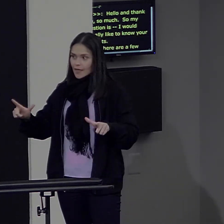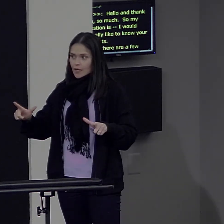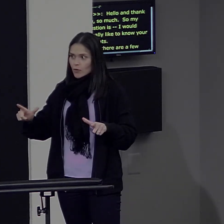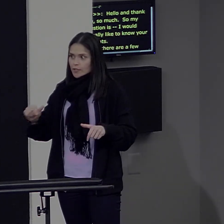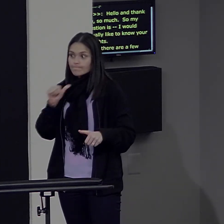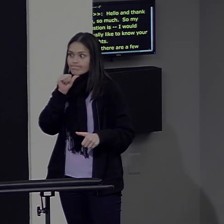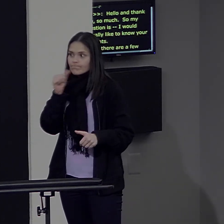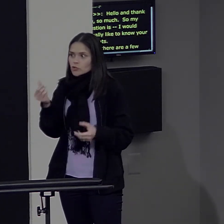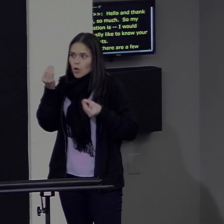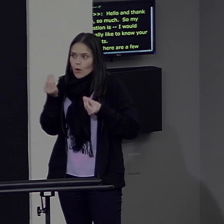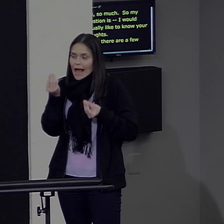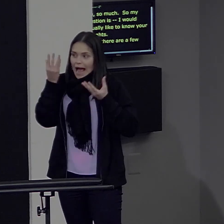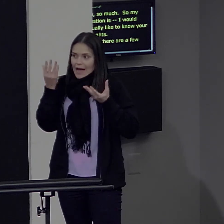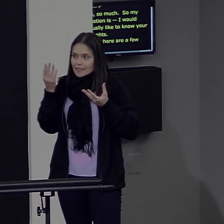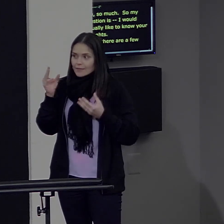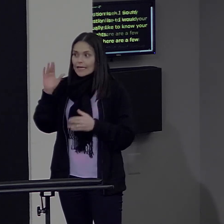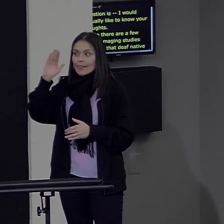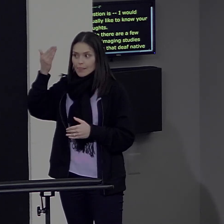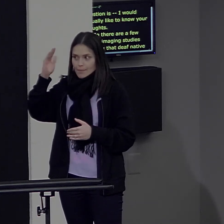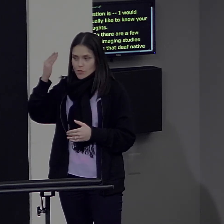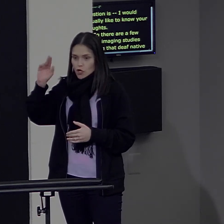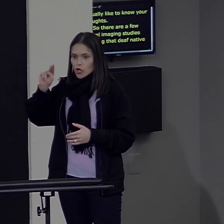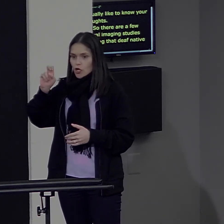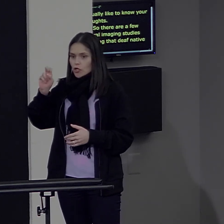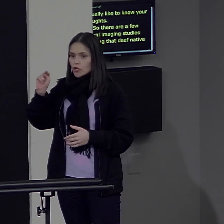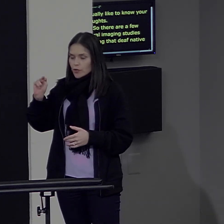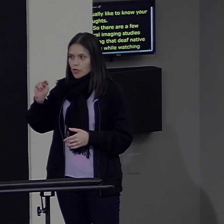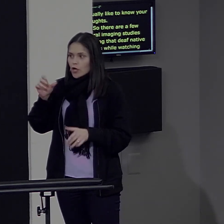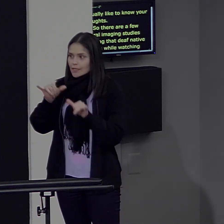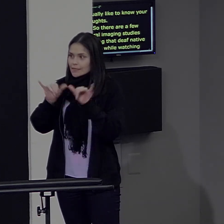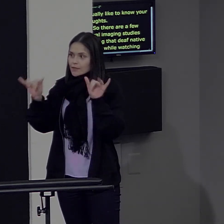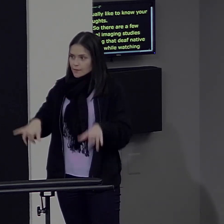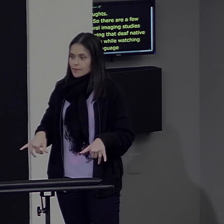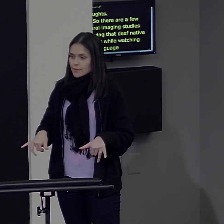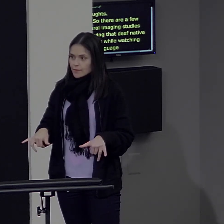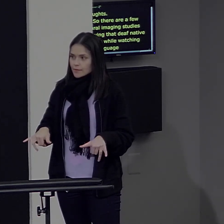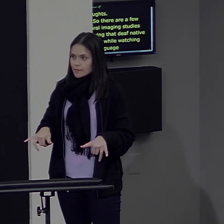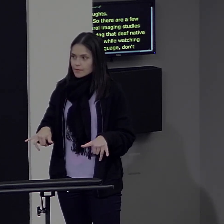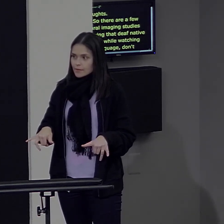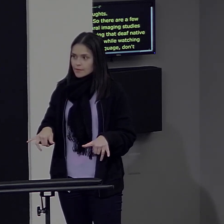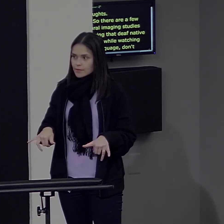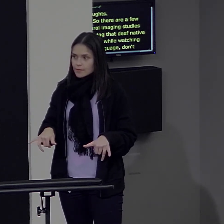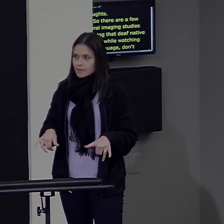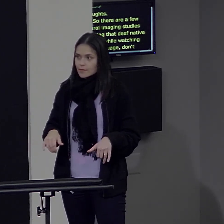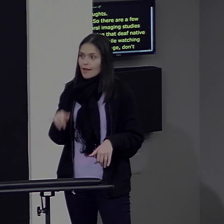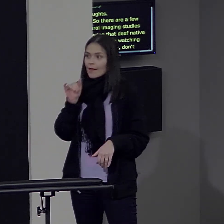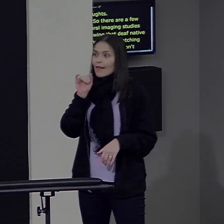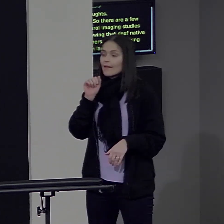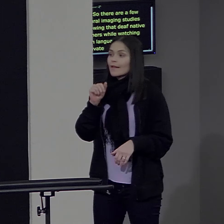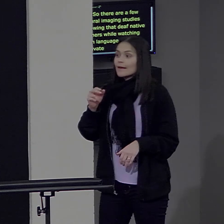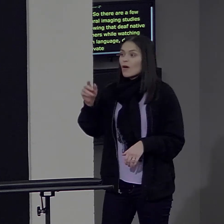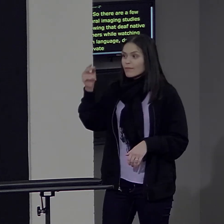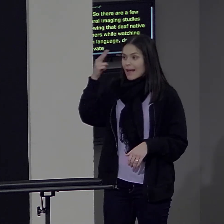signers, while watching sign language, don't activate their mirror neuron system.